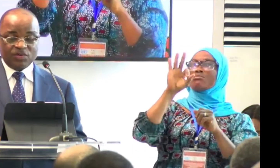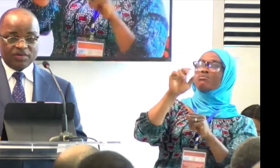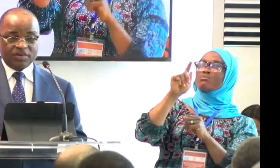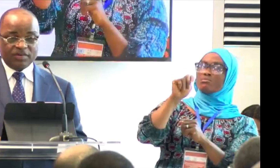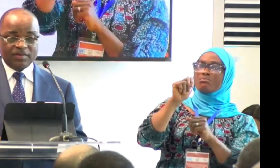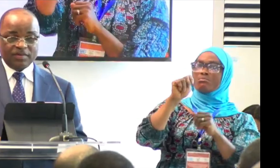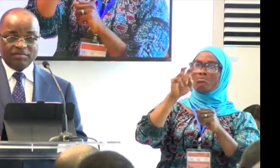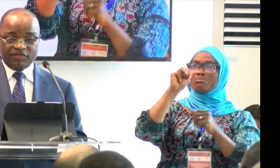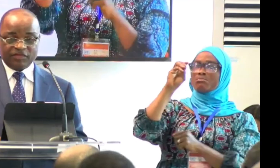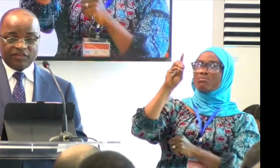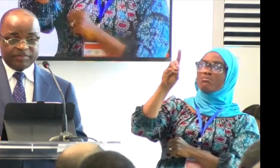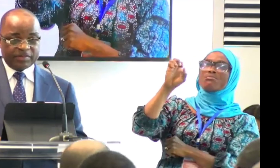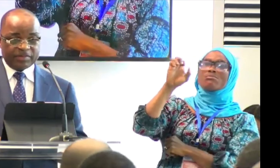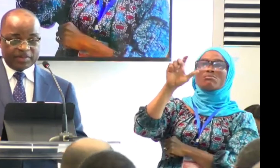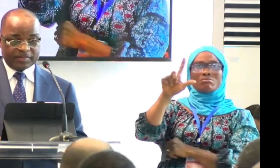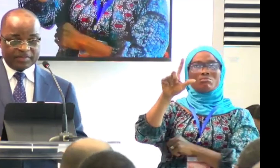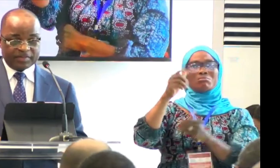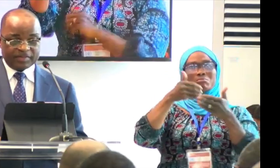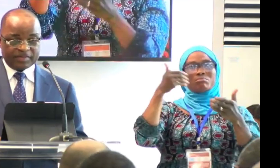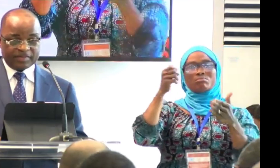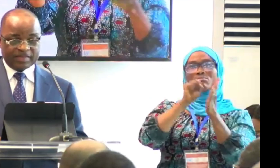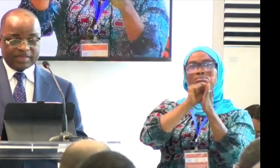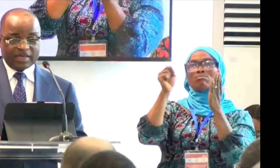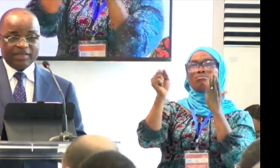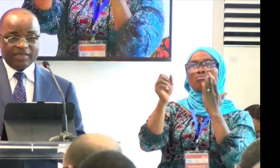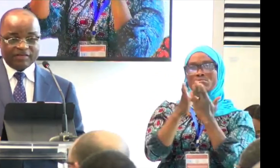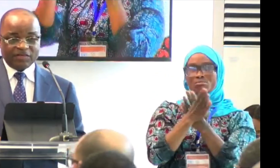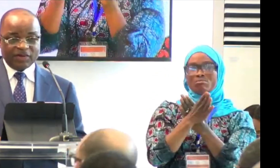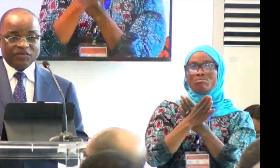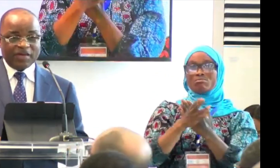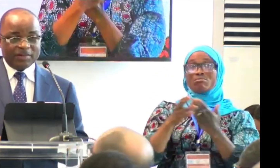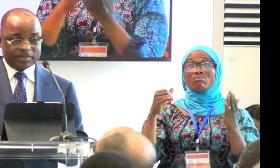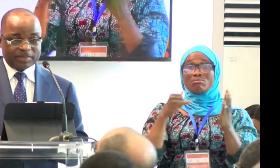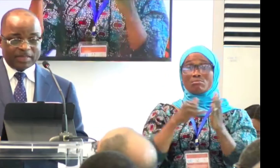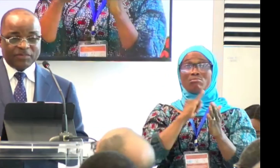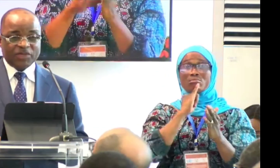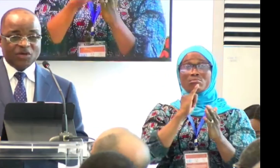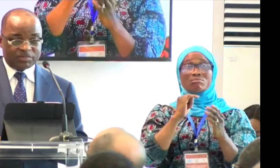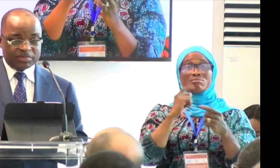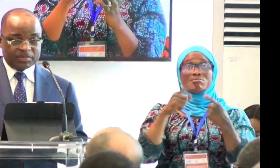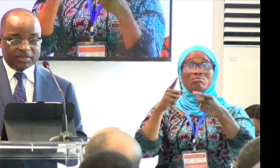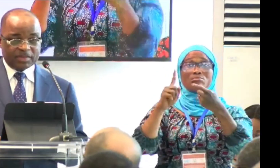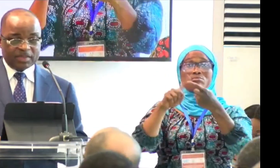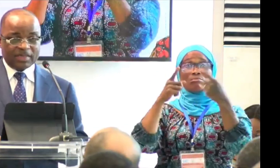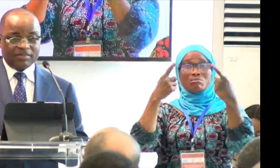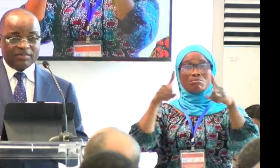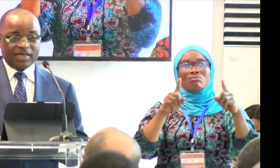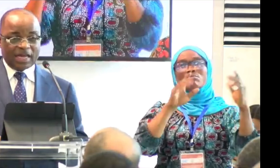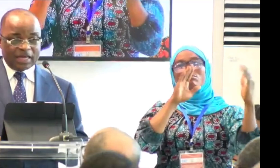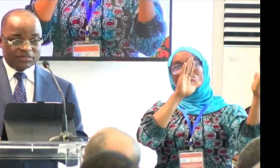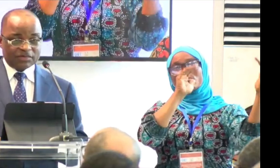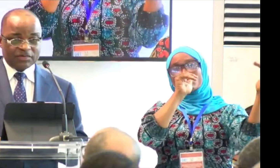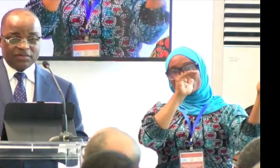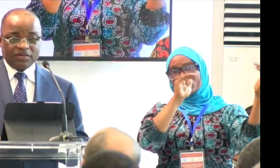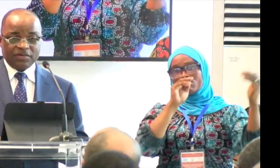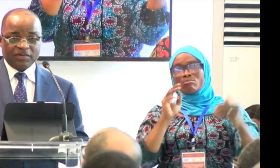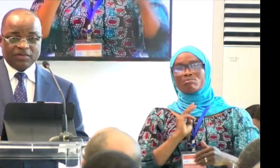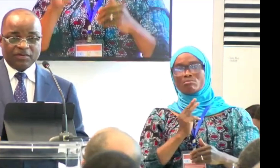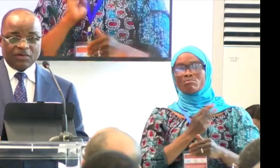consolidated model for September. And this is going to happen, and we hope